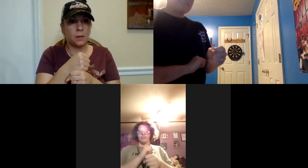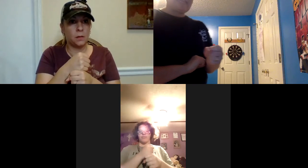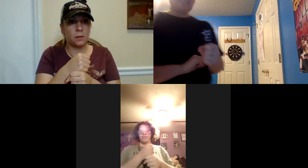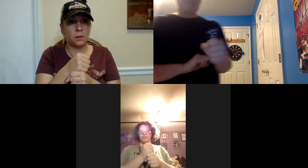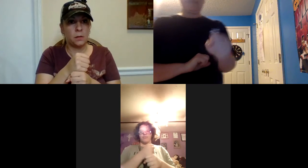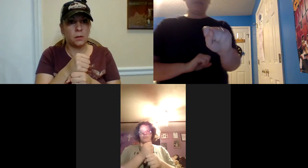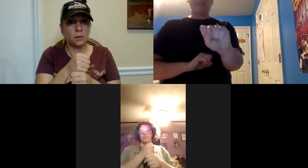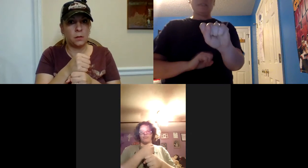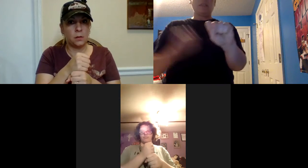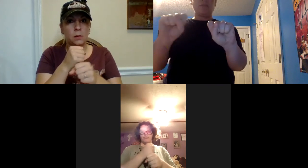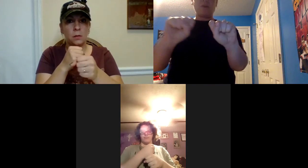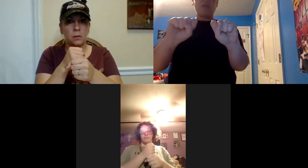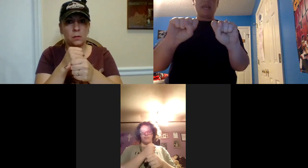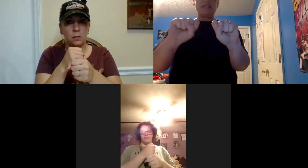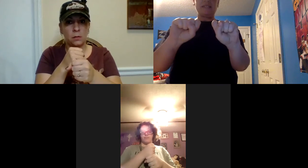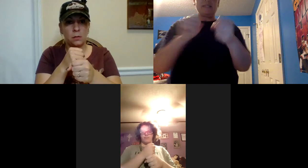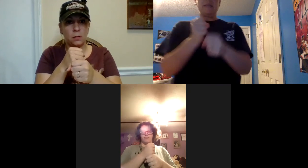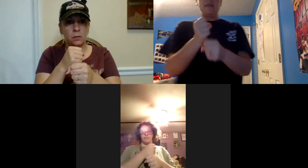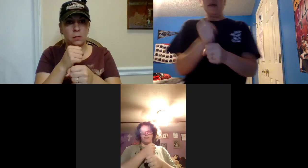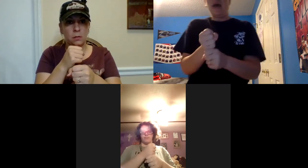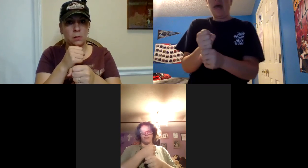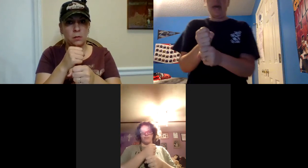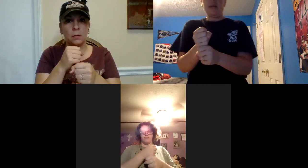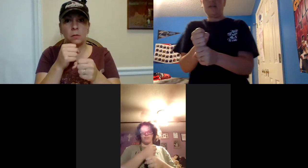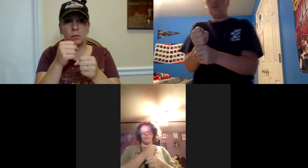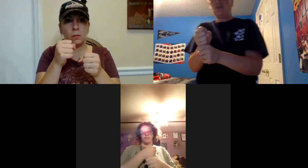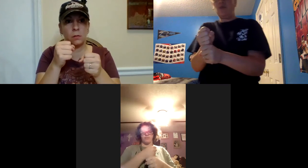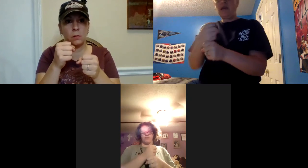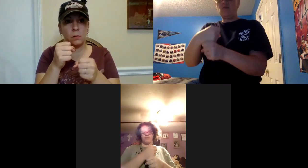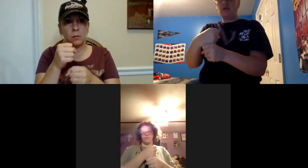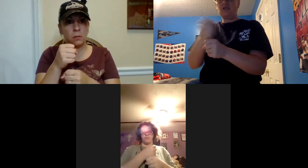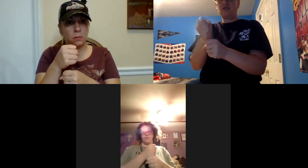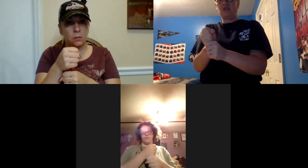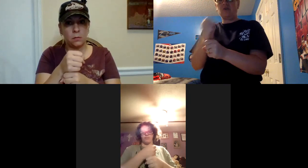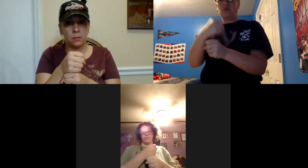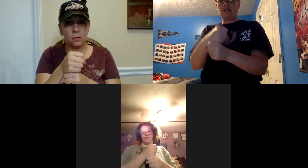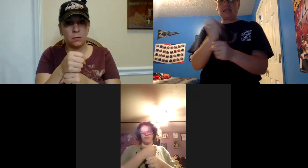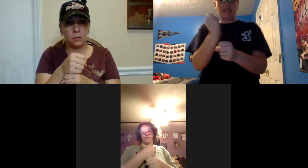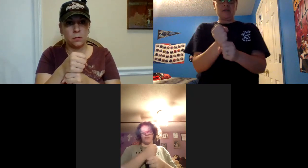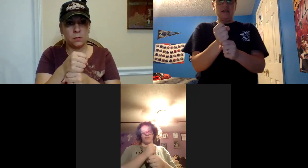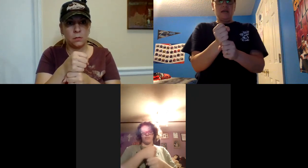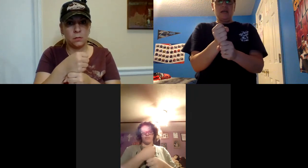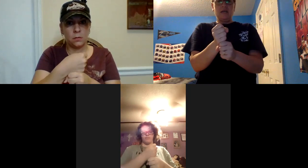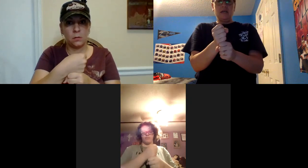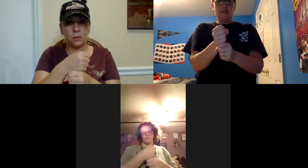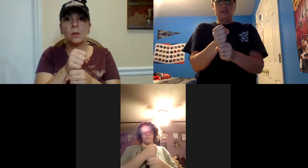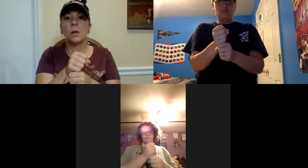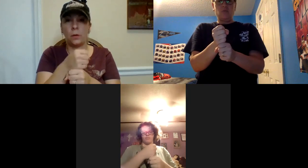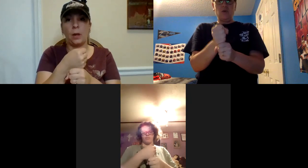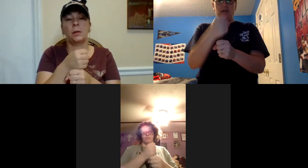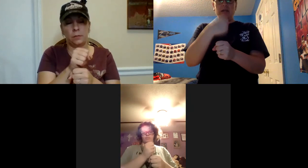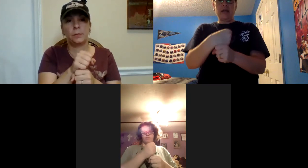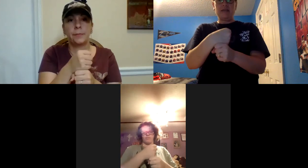hand stays still. They're both S's, and the right one just goes around. It's like it